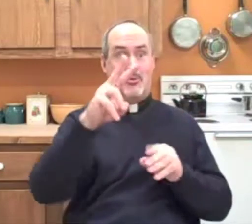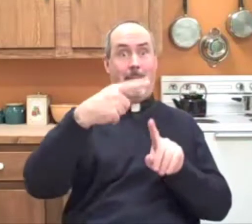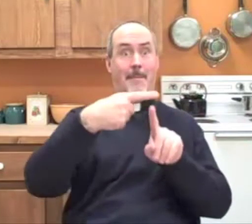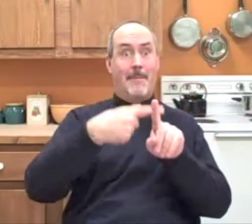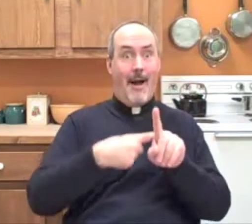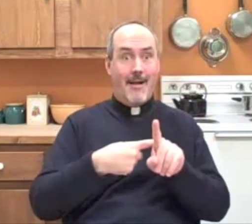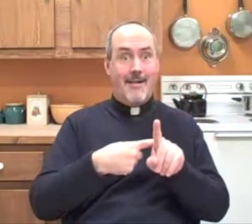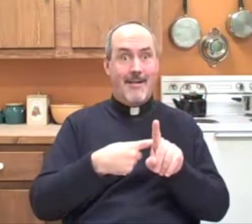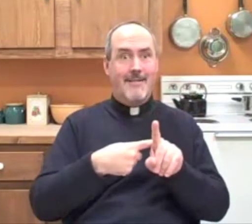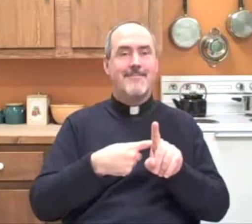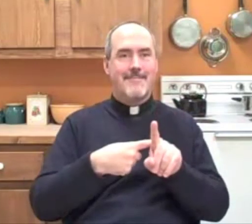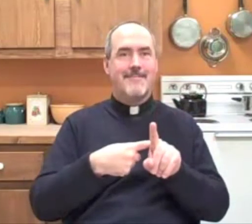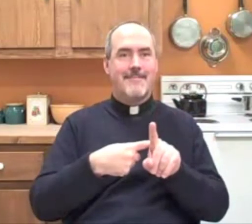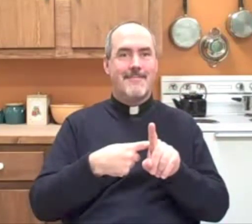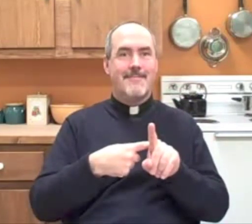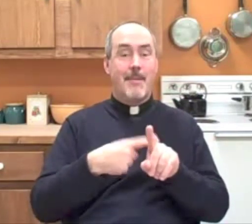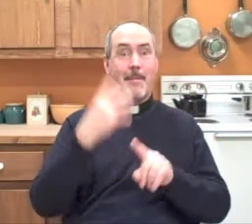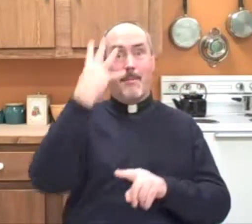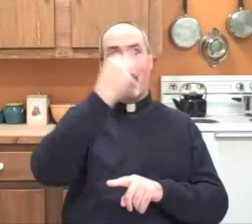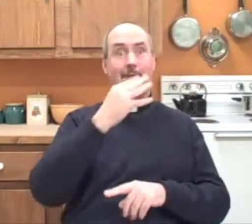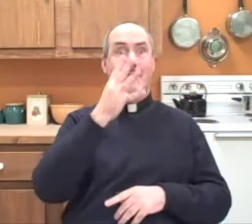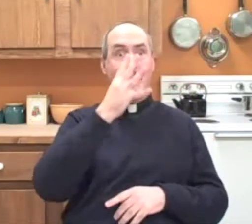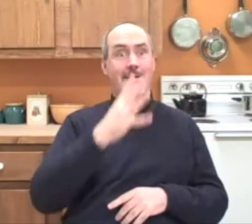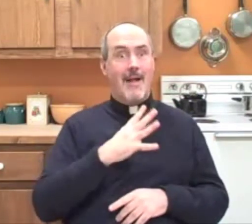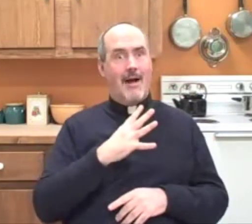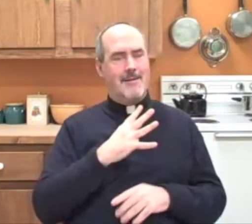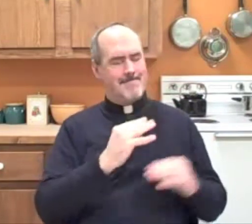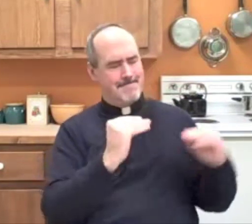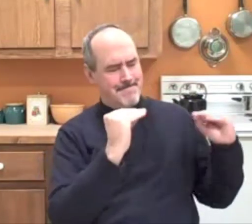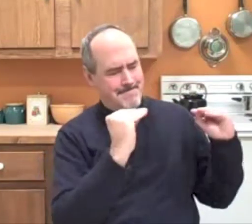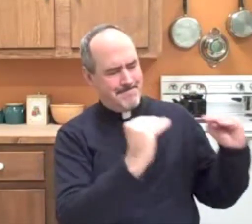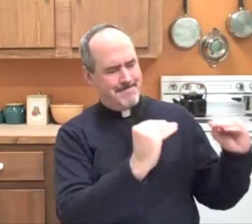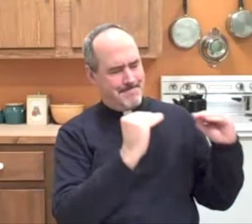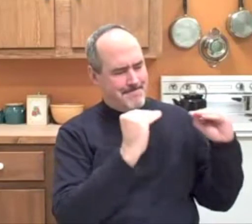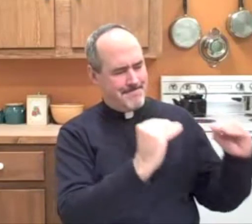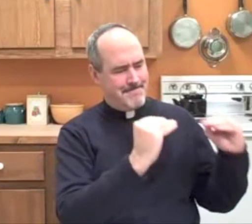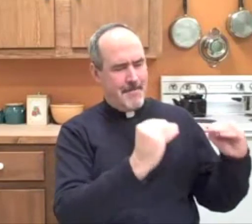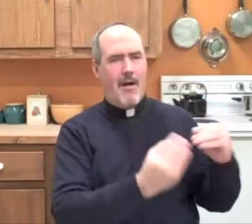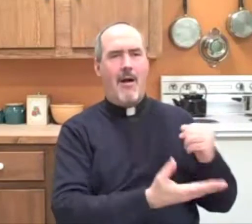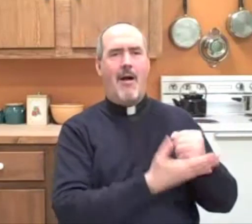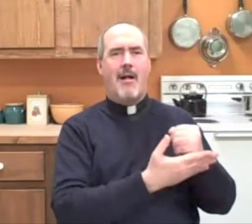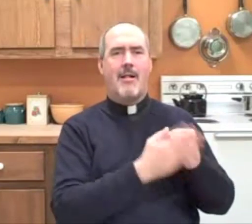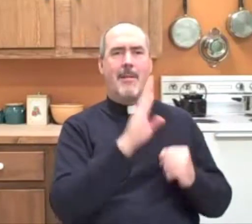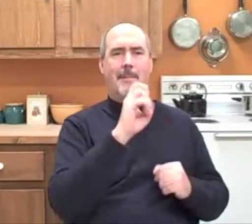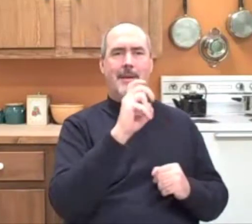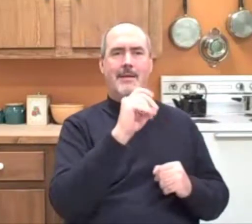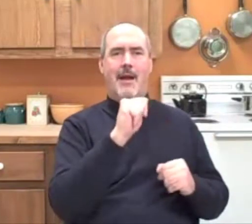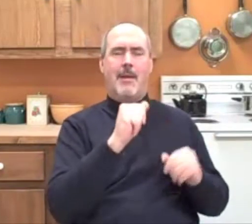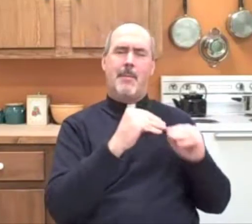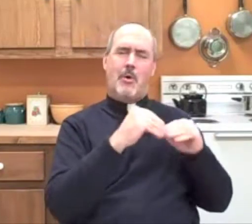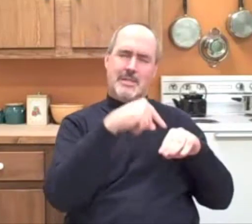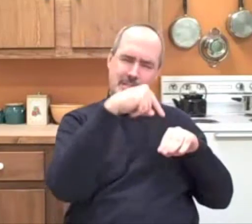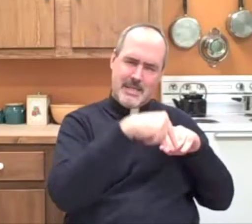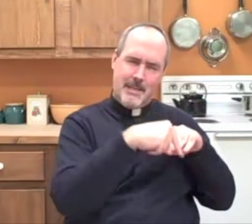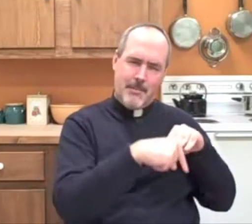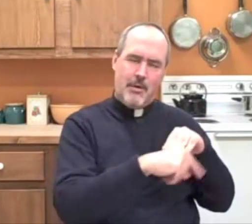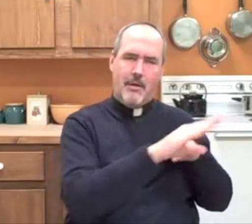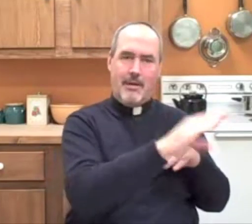For the next 2 months, the beautiful lady taught Benedicta how to deepen her Catholic faith and to become